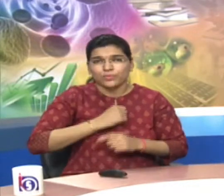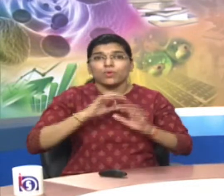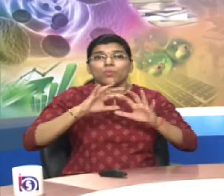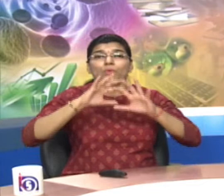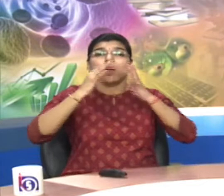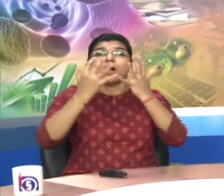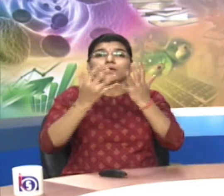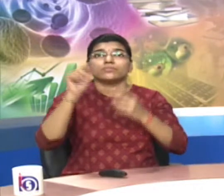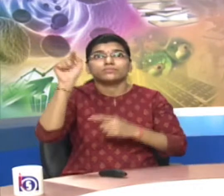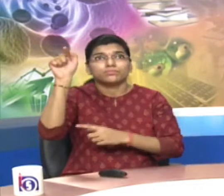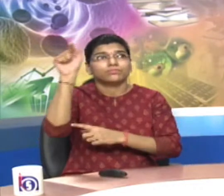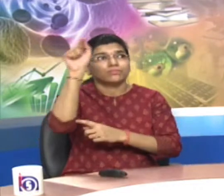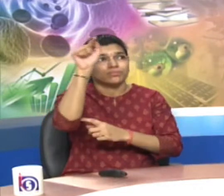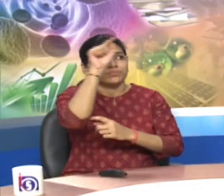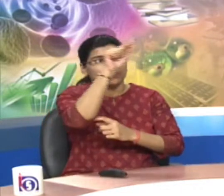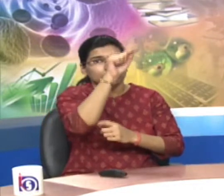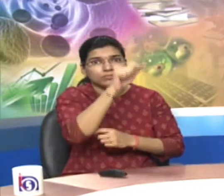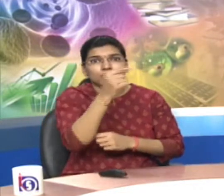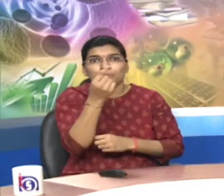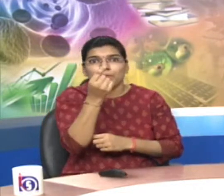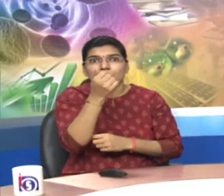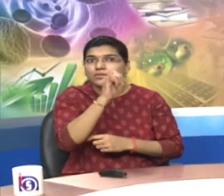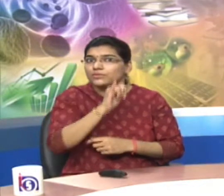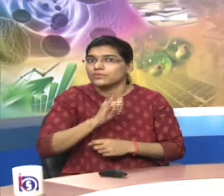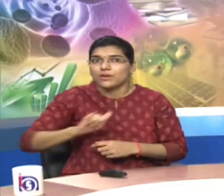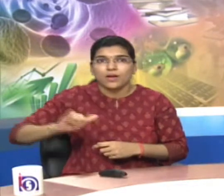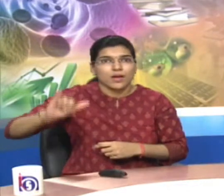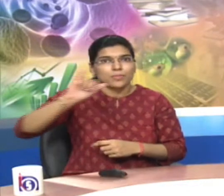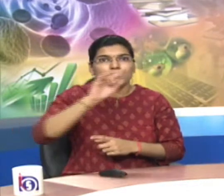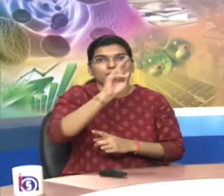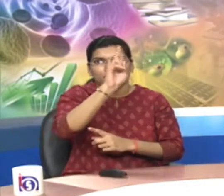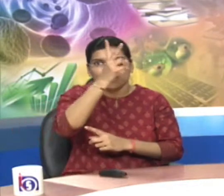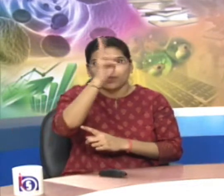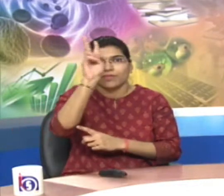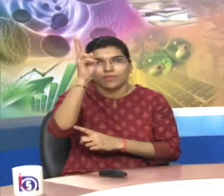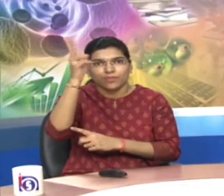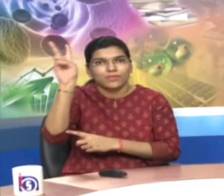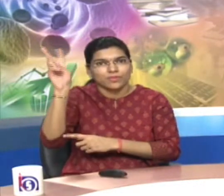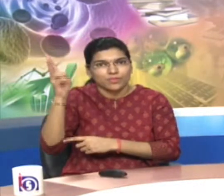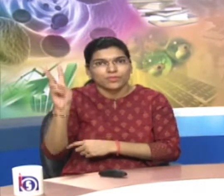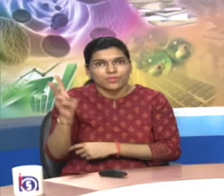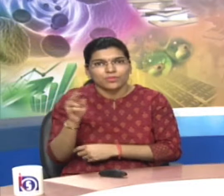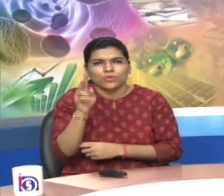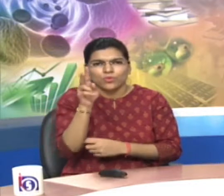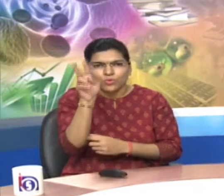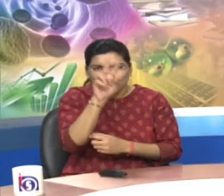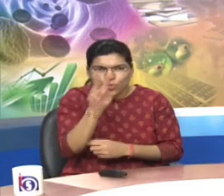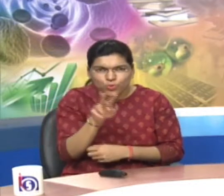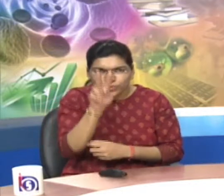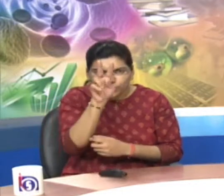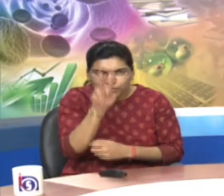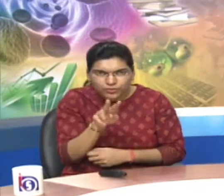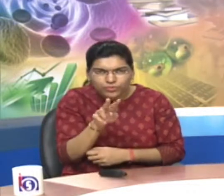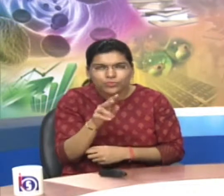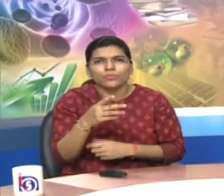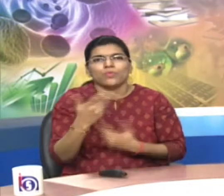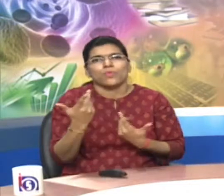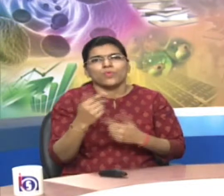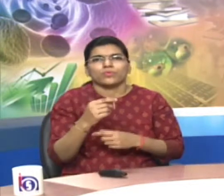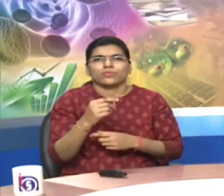In our own country, you already know that the currency is different. Like